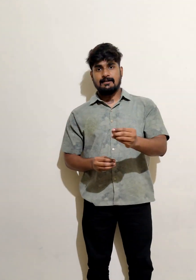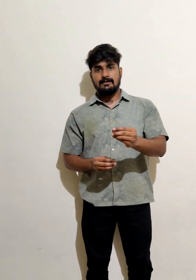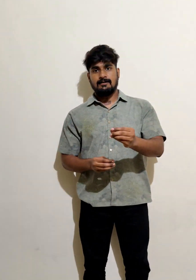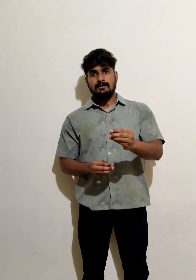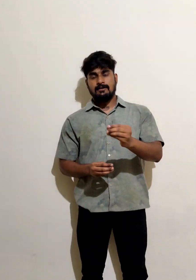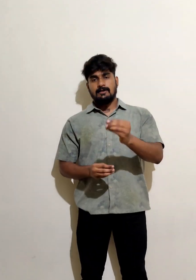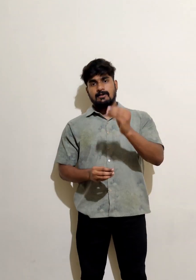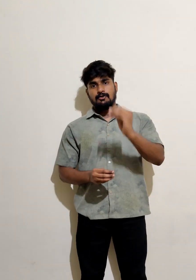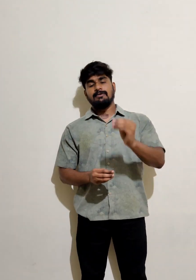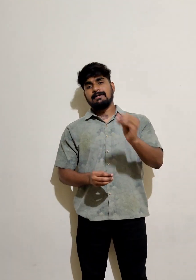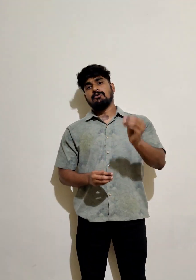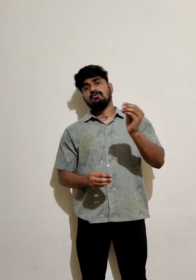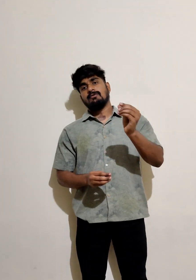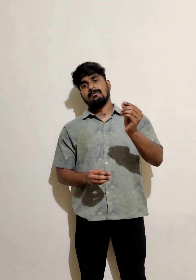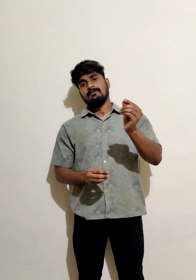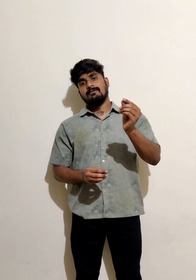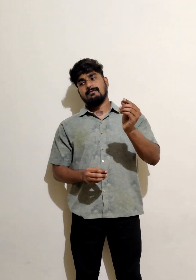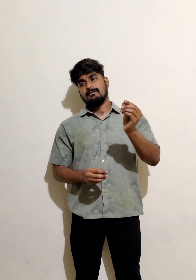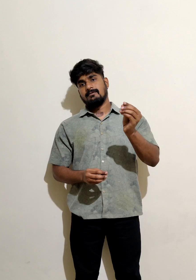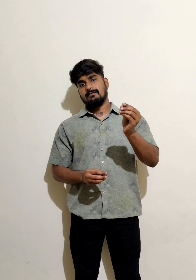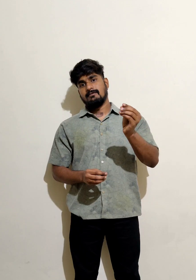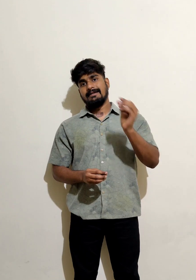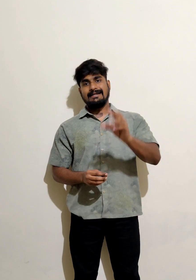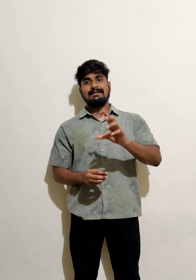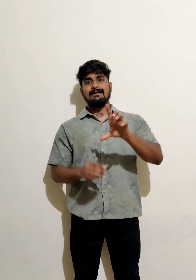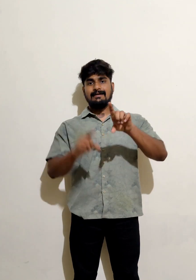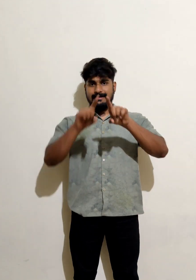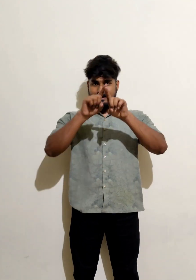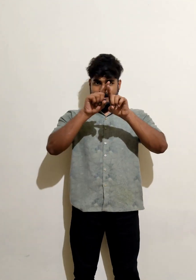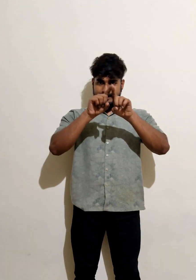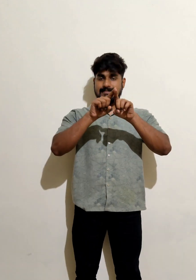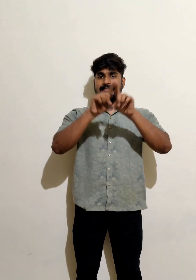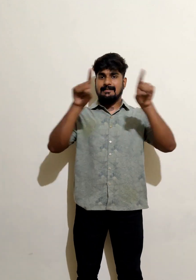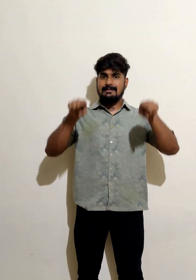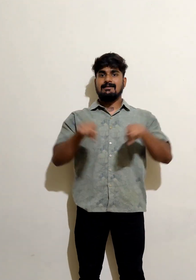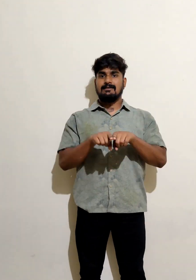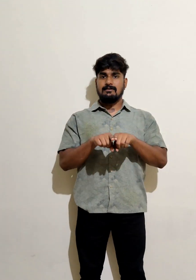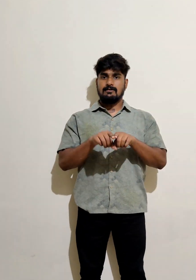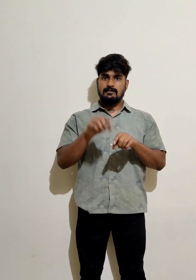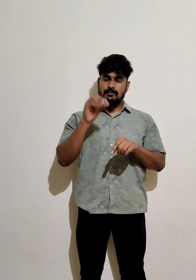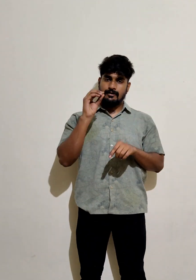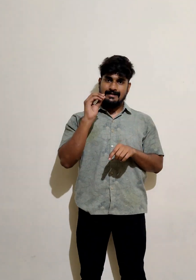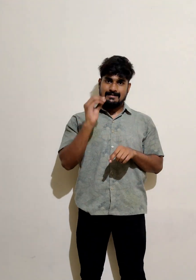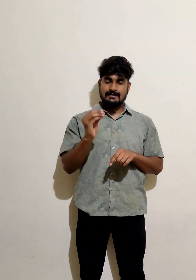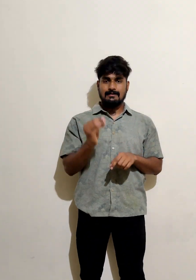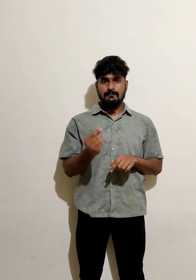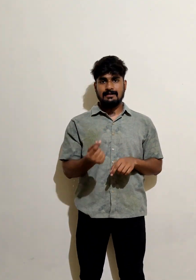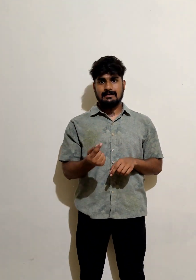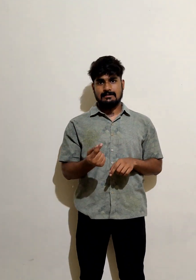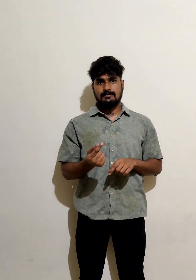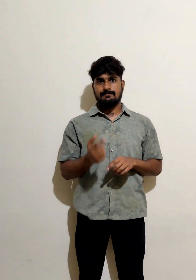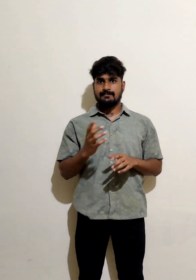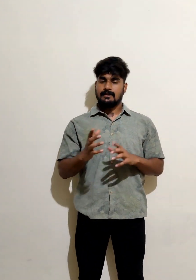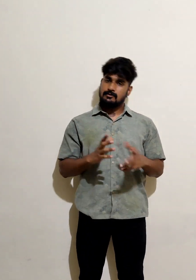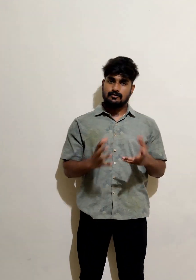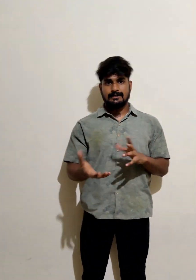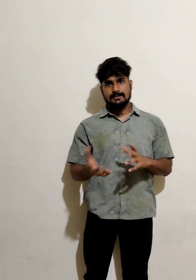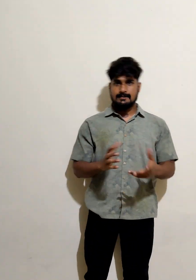it, you need to declare this in only one class. So this is